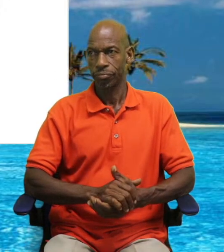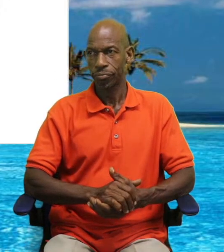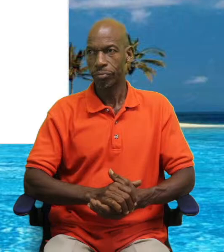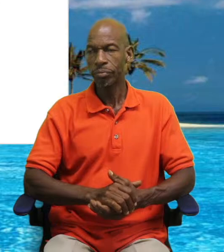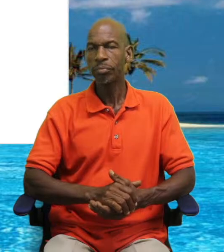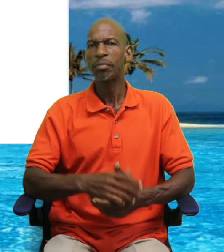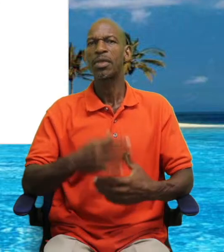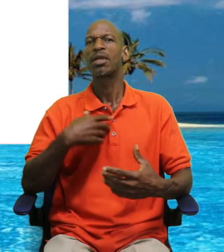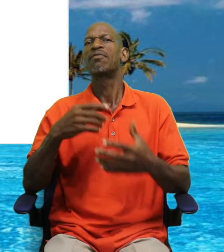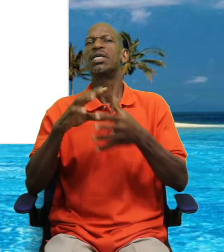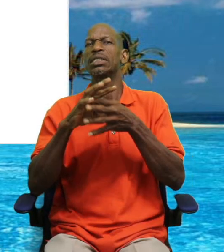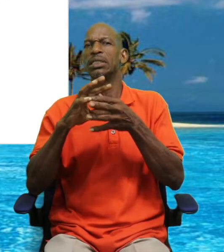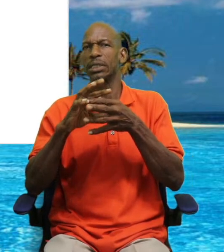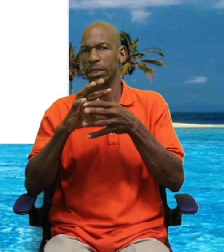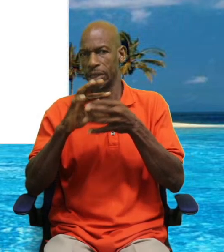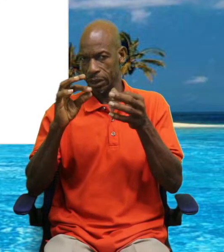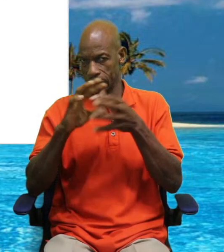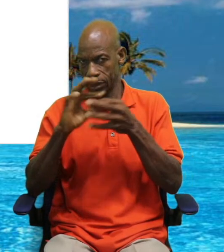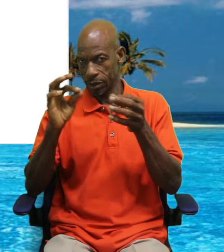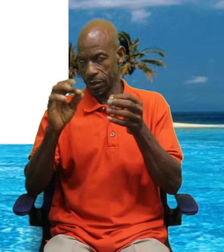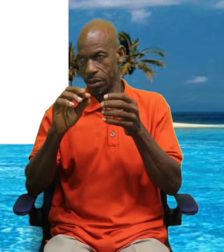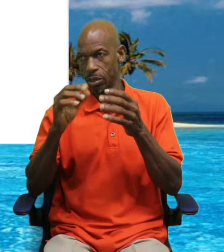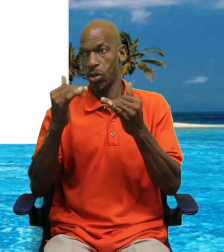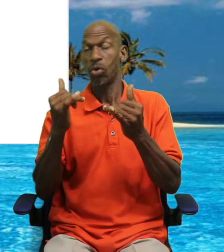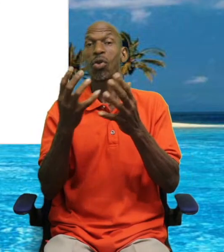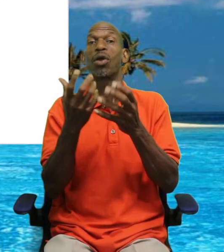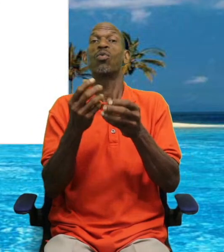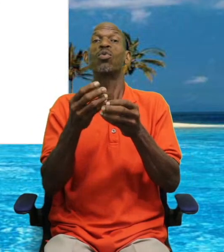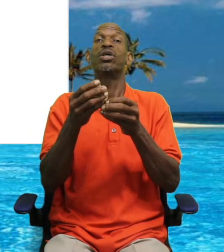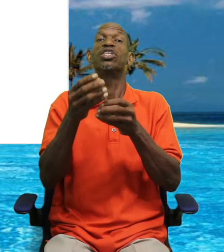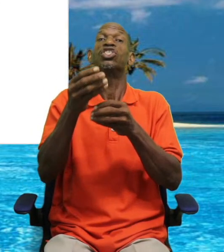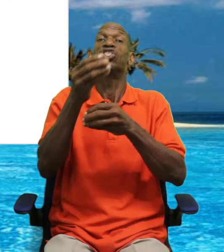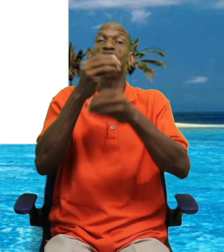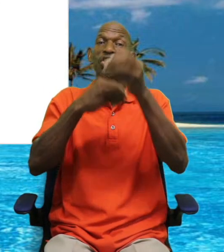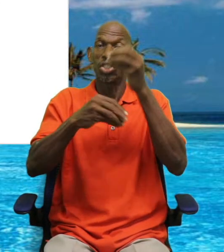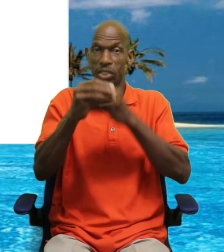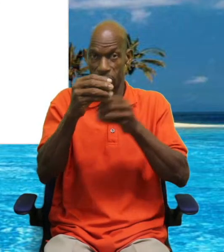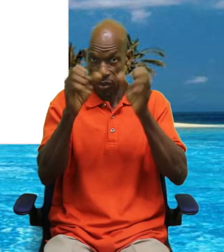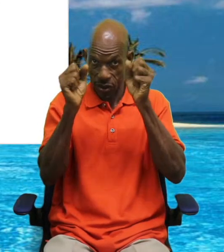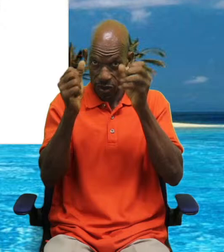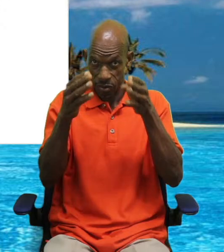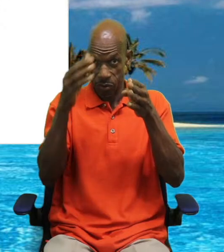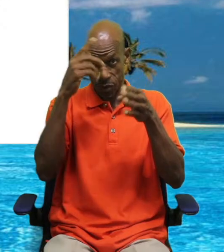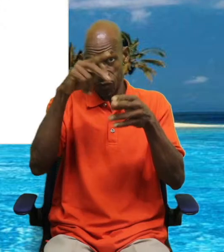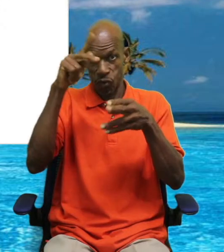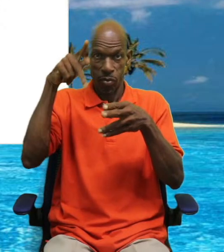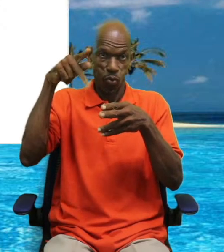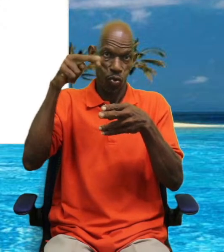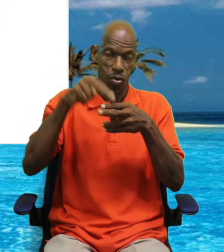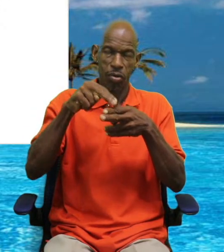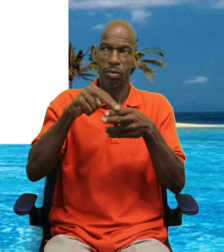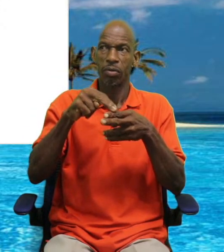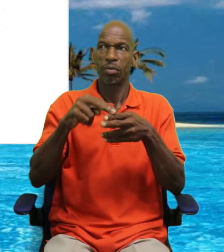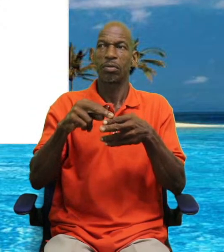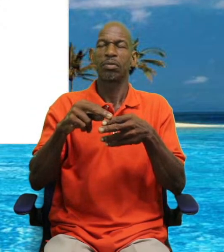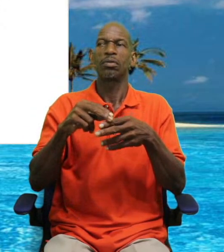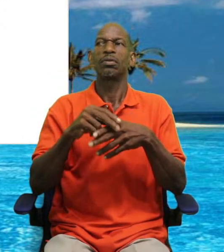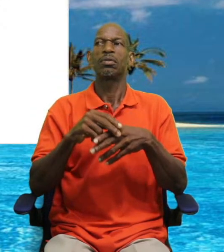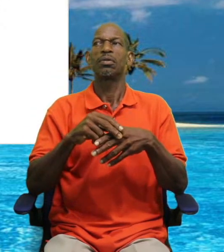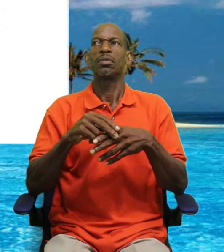want to change the subject into a pronoun. So you have to find